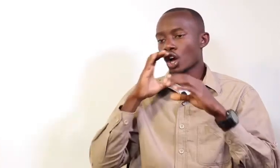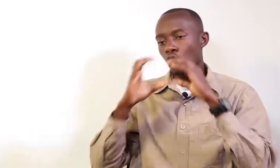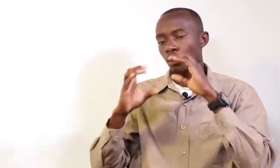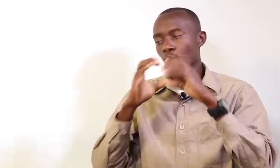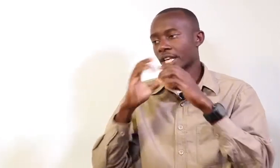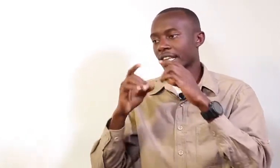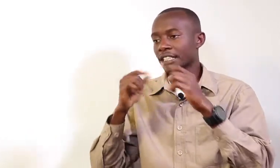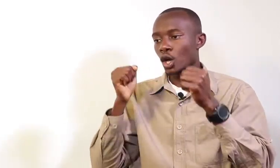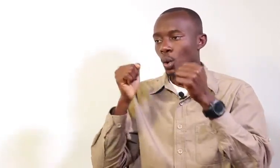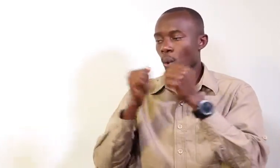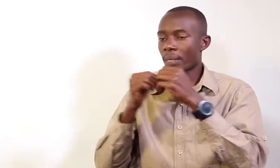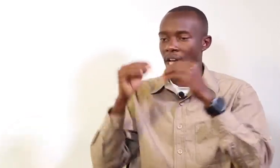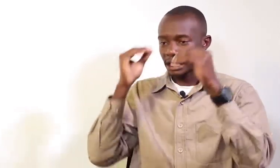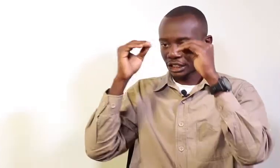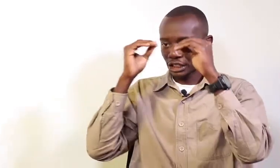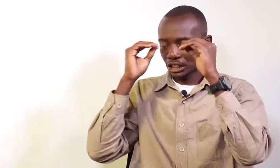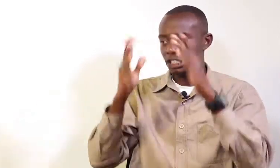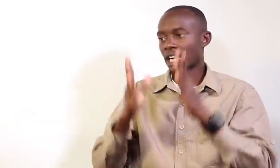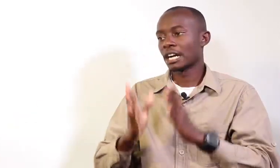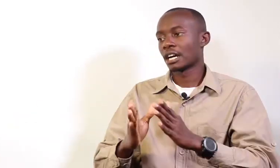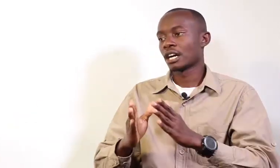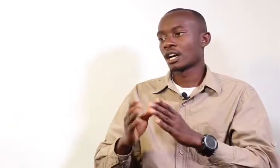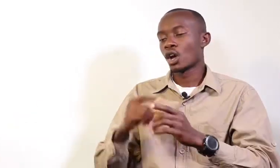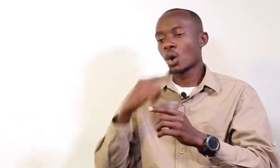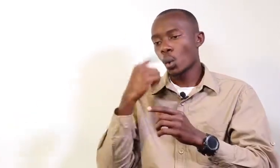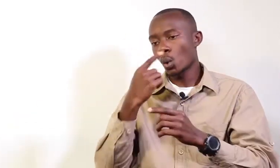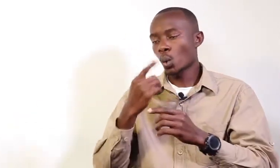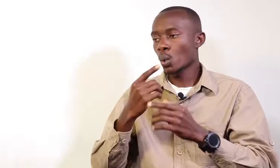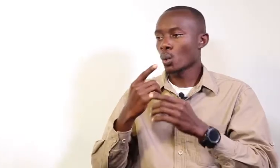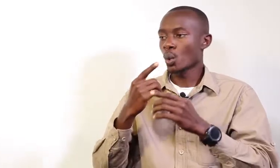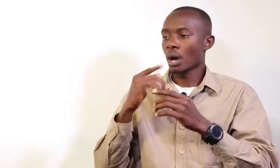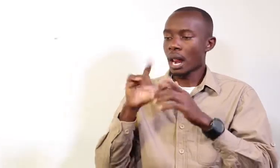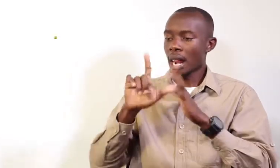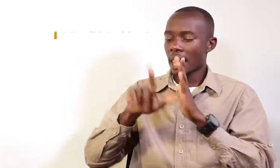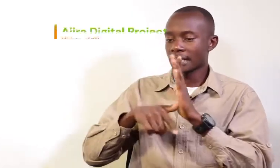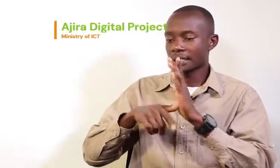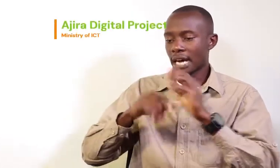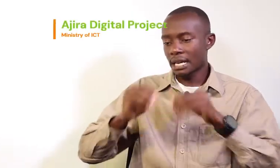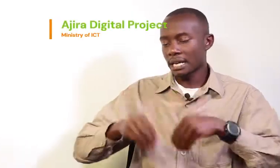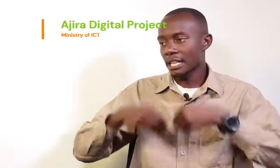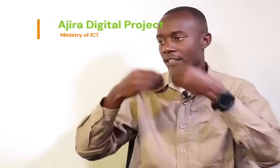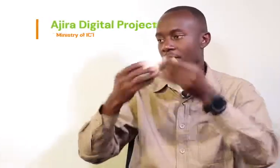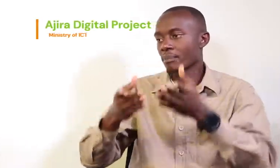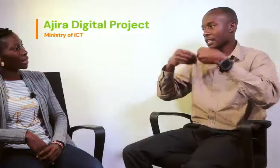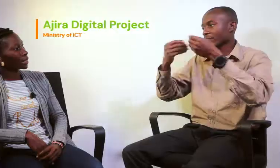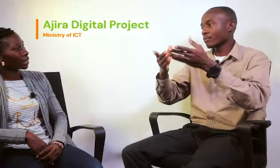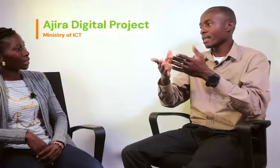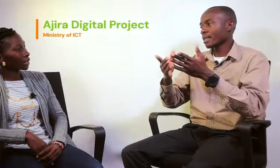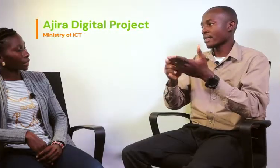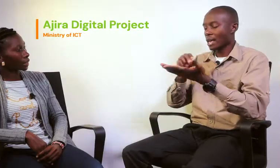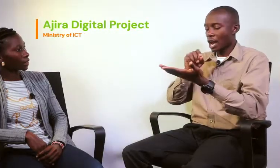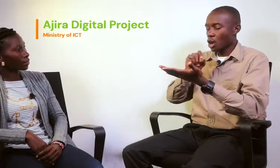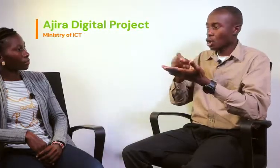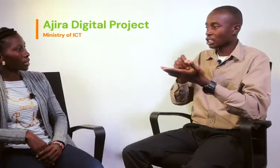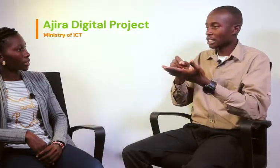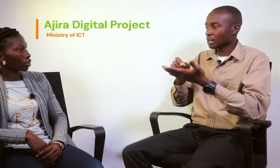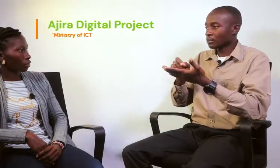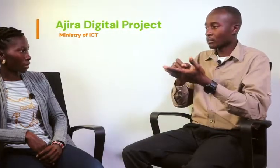go communicate with the teacher. I go and communicate that with the teacher who later give me notes